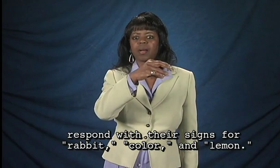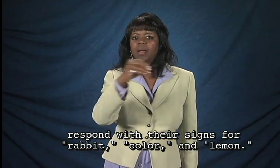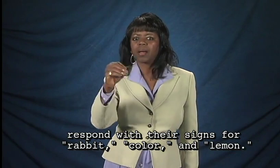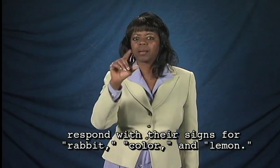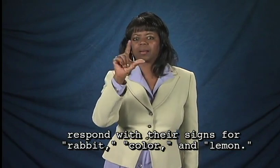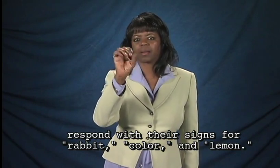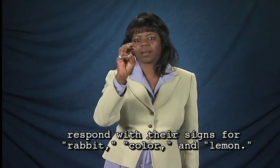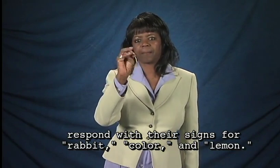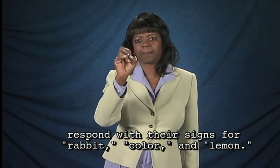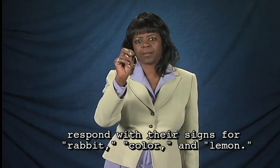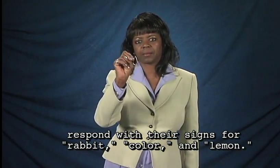lemon.